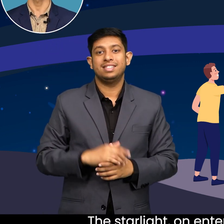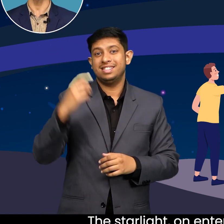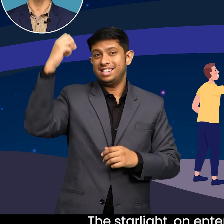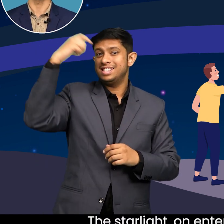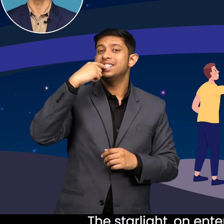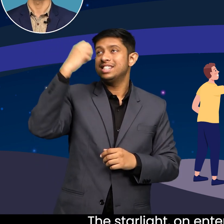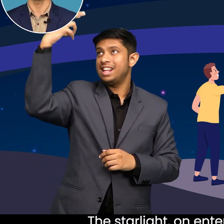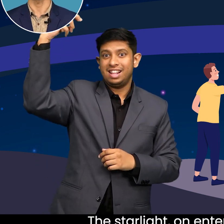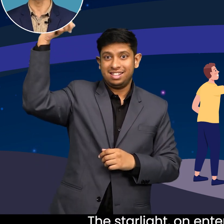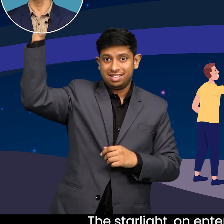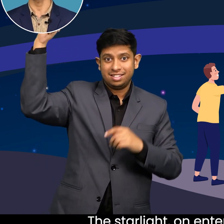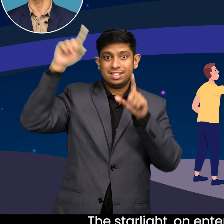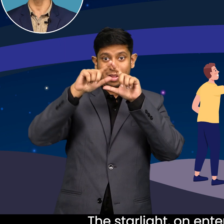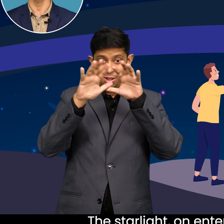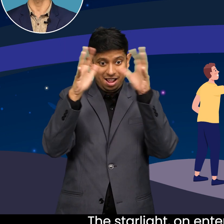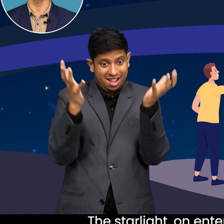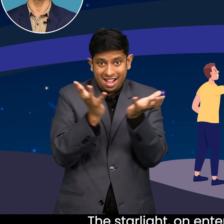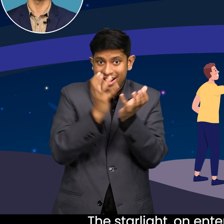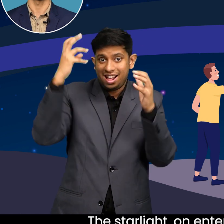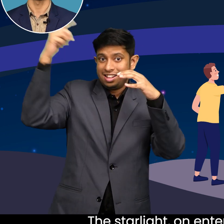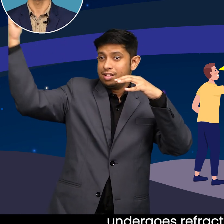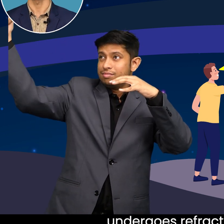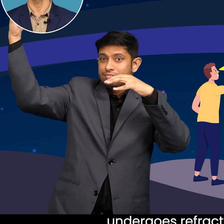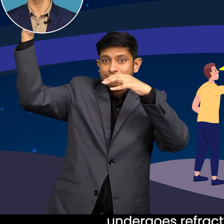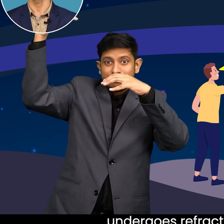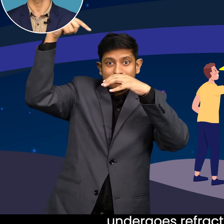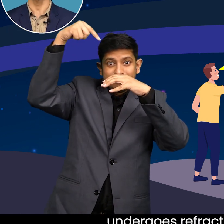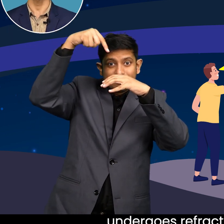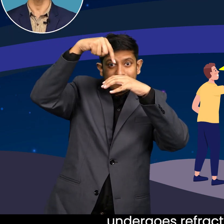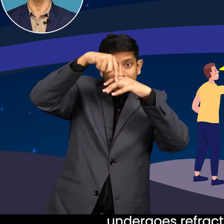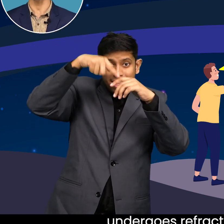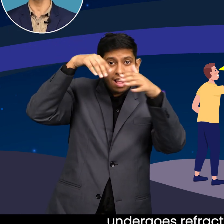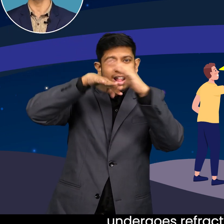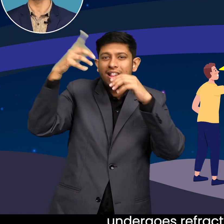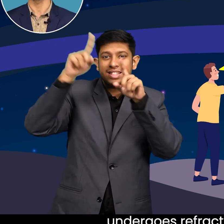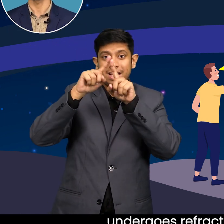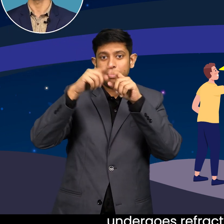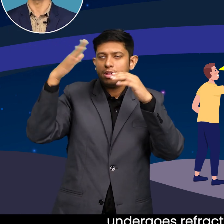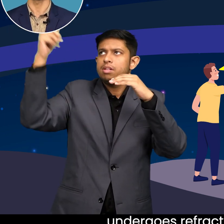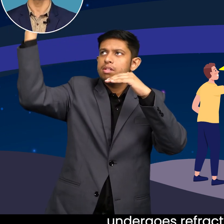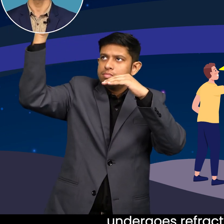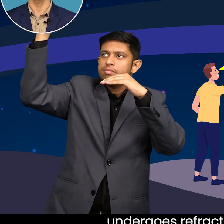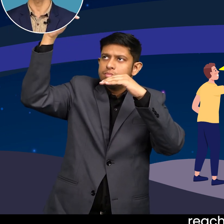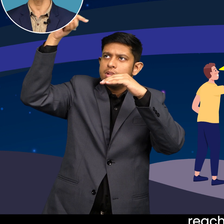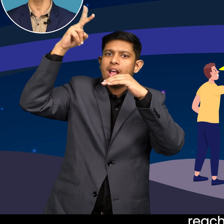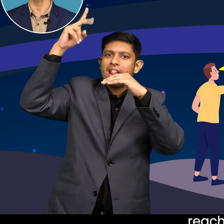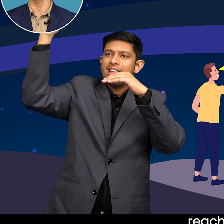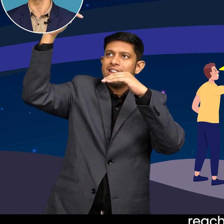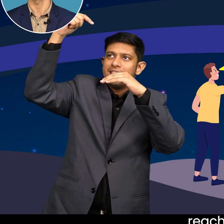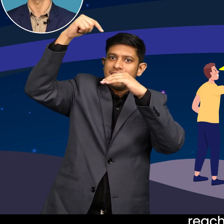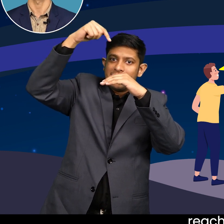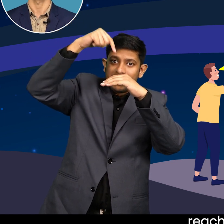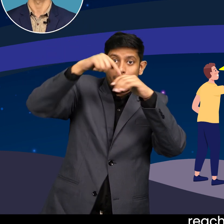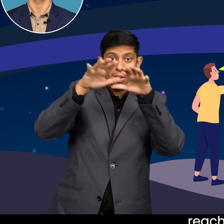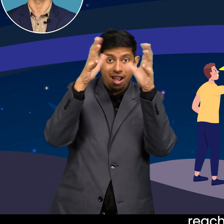The starlight on entering the earth's atmosphere undergoes refraction continuously before it reaches the